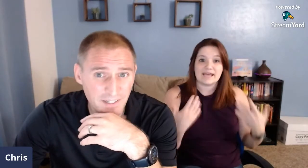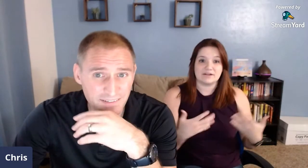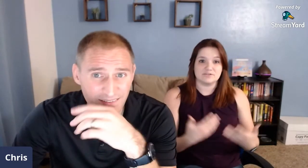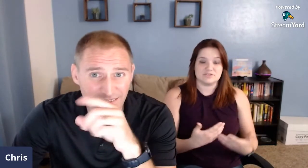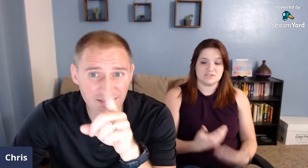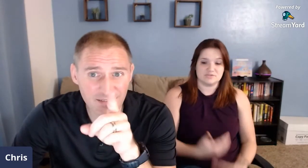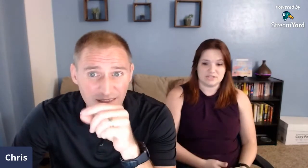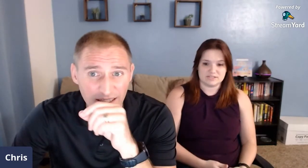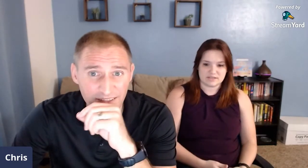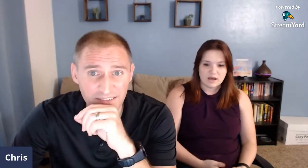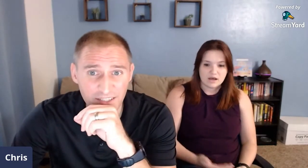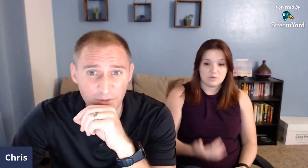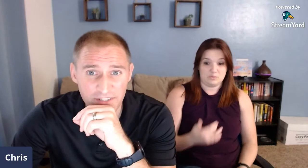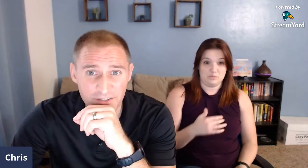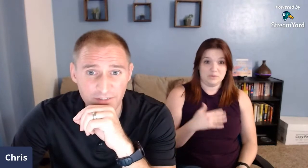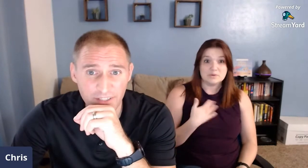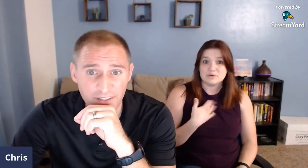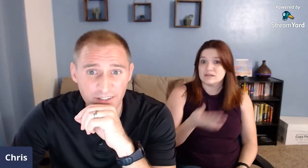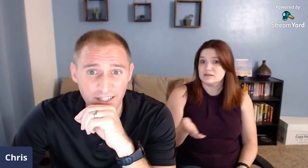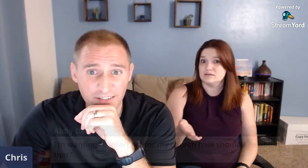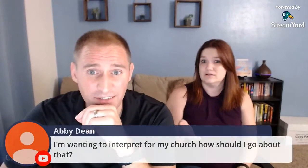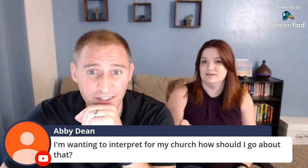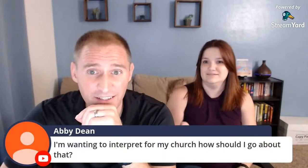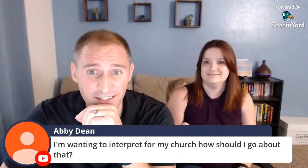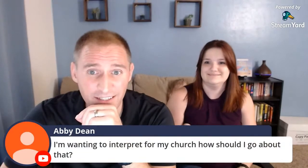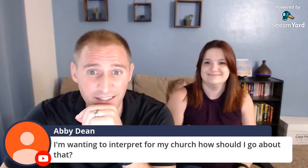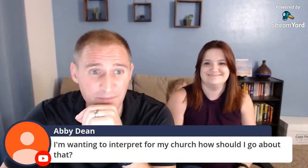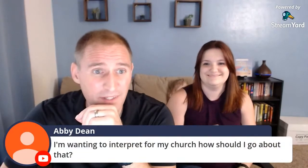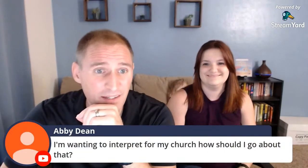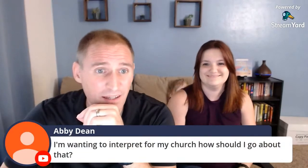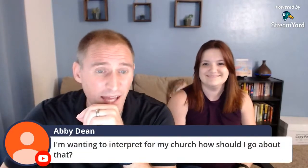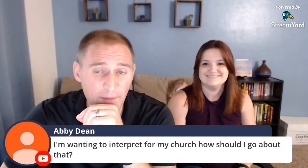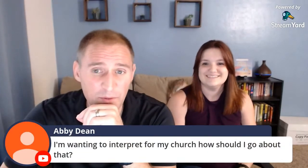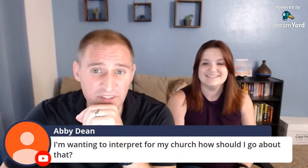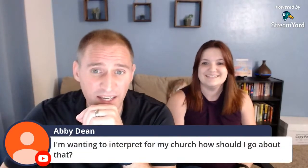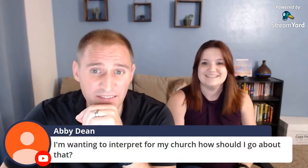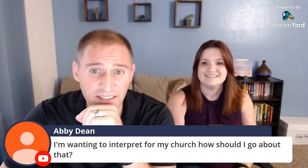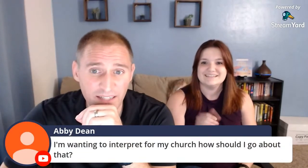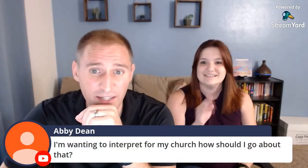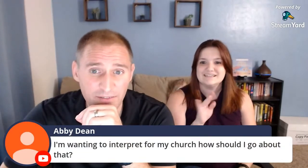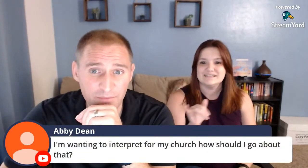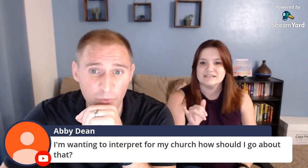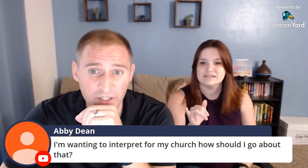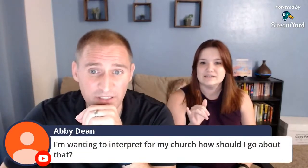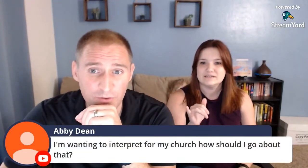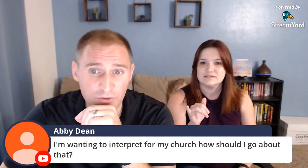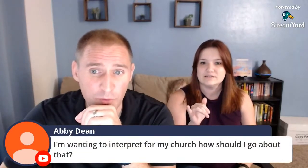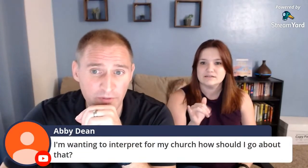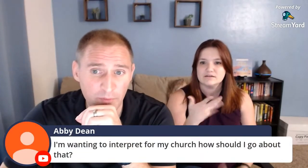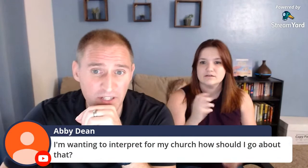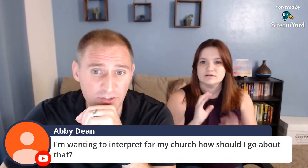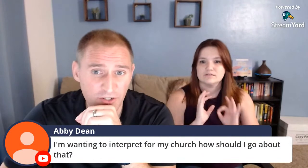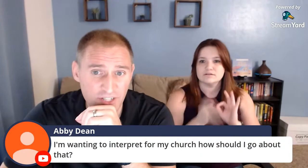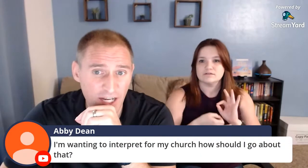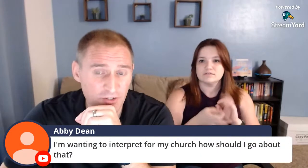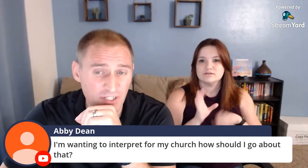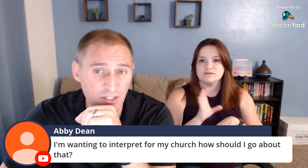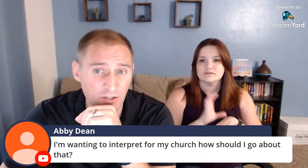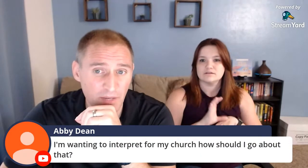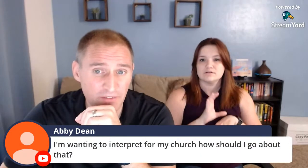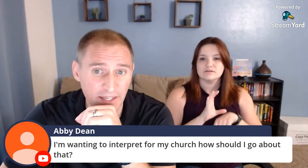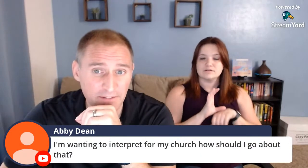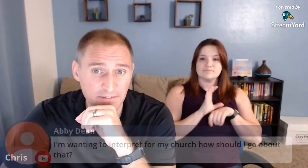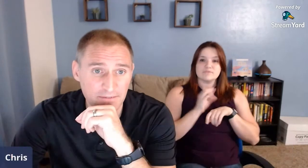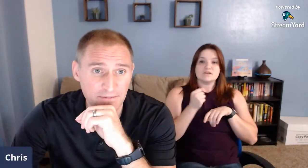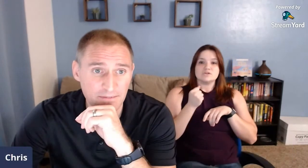and how to handle those situations. I did see a question over here. Sorry. Abby was asking, I'm wanting to interpret for my church. How should I